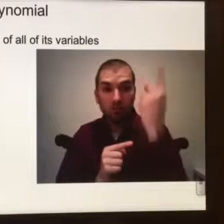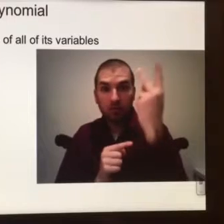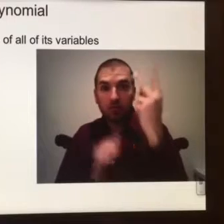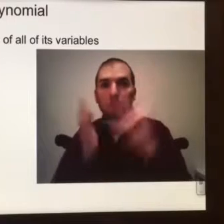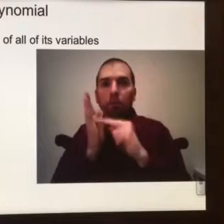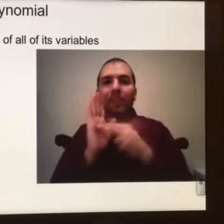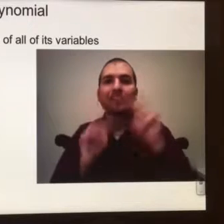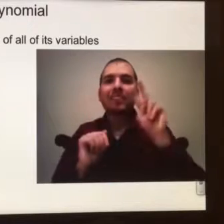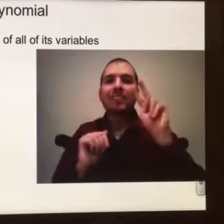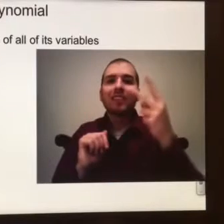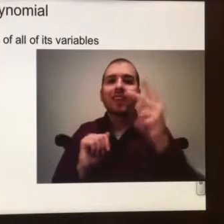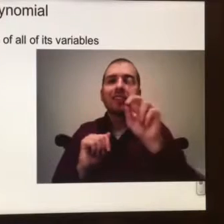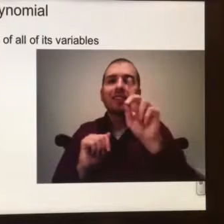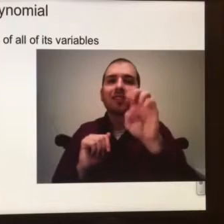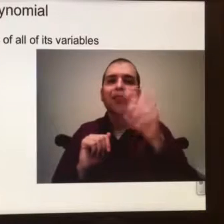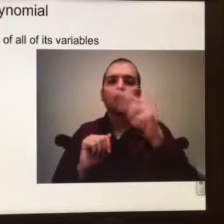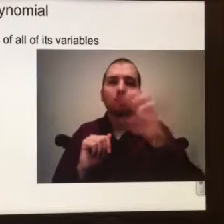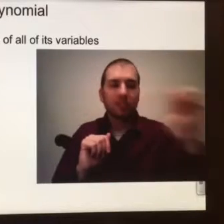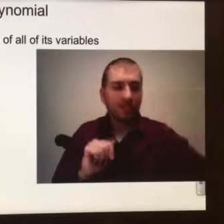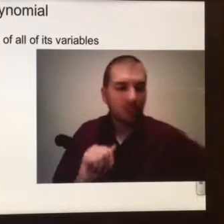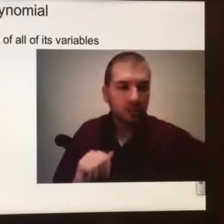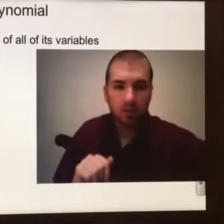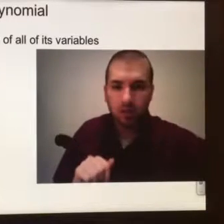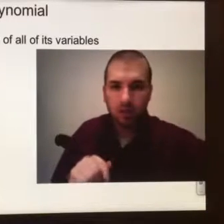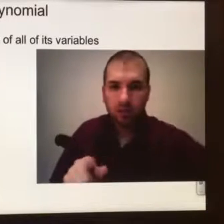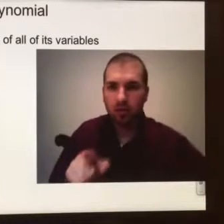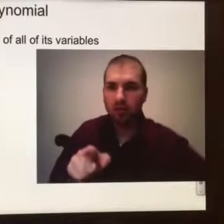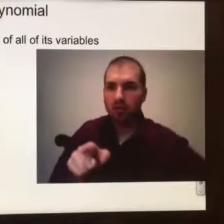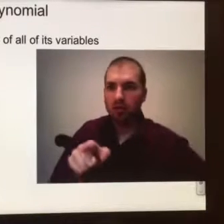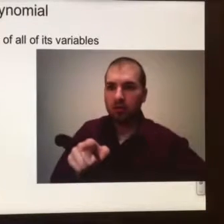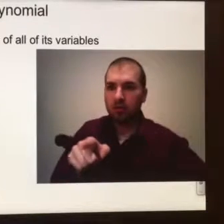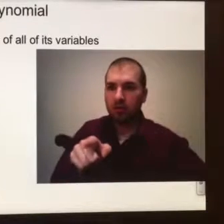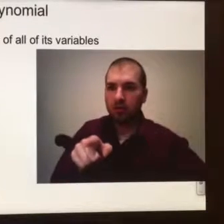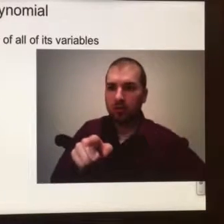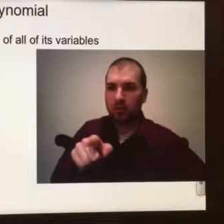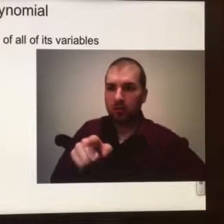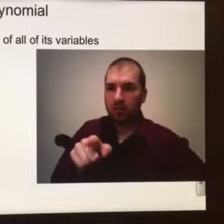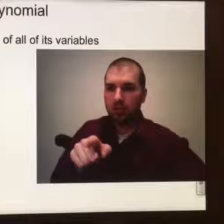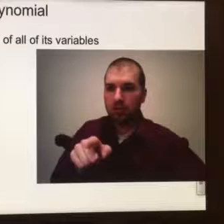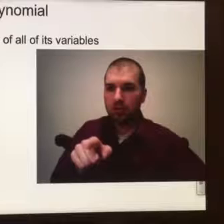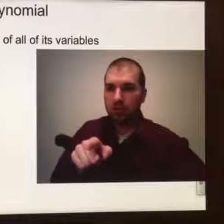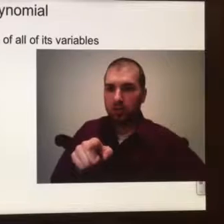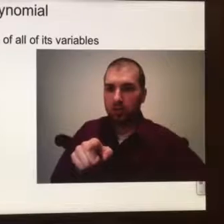That exponent will determine the variable's degree.